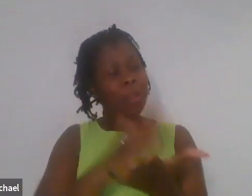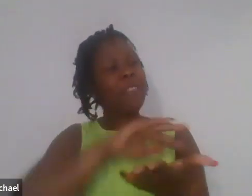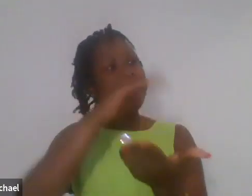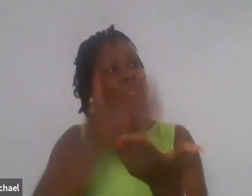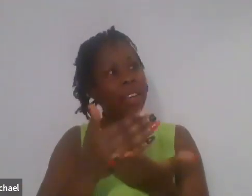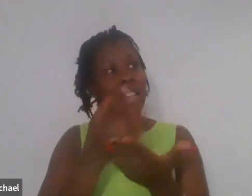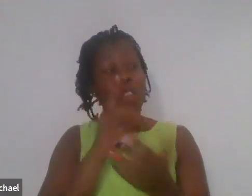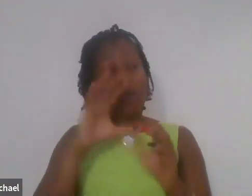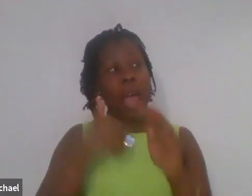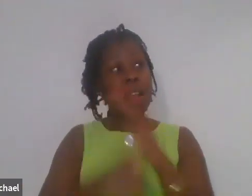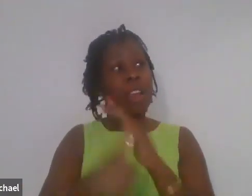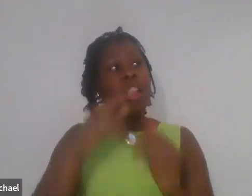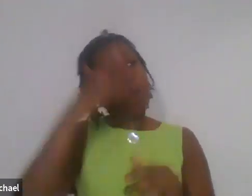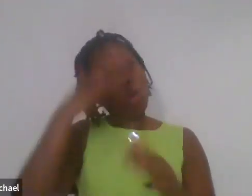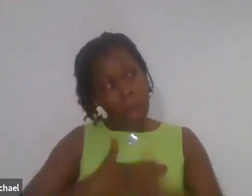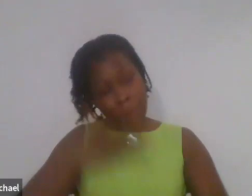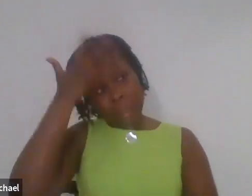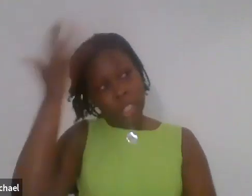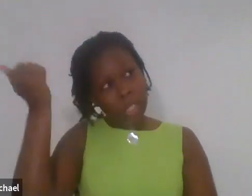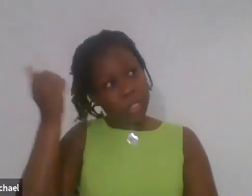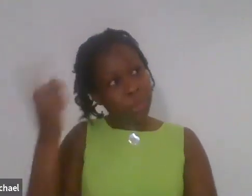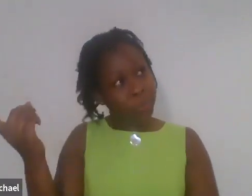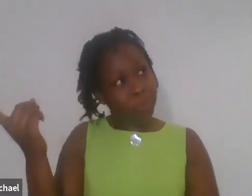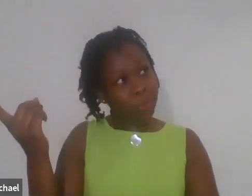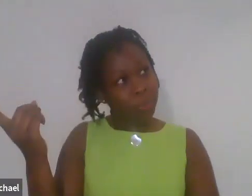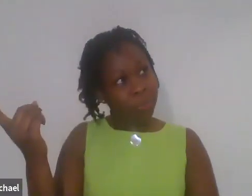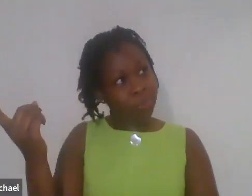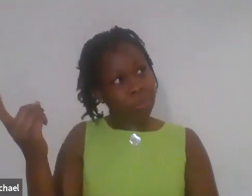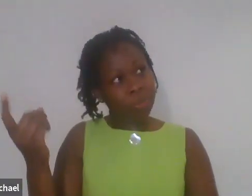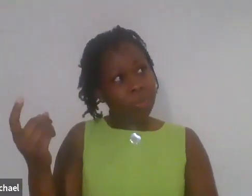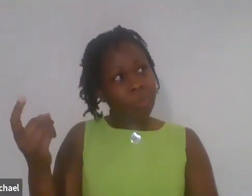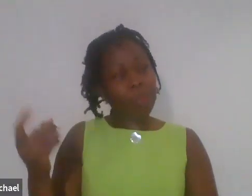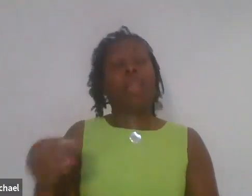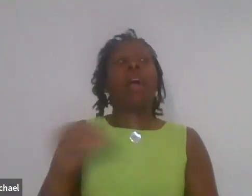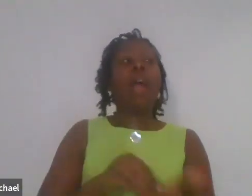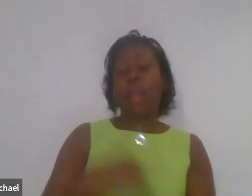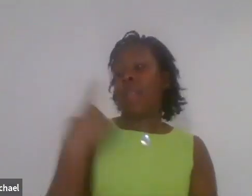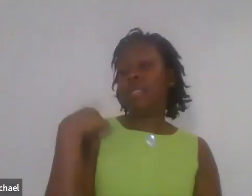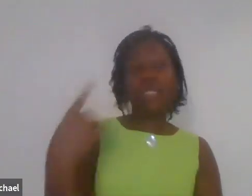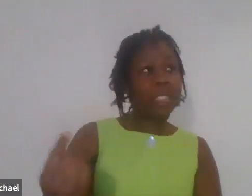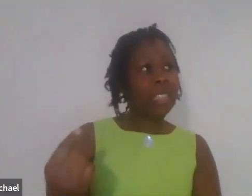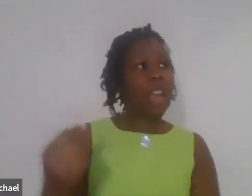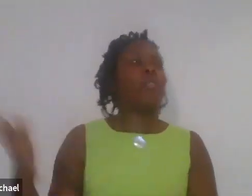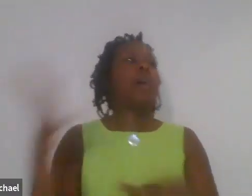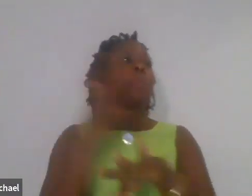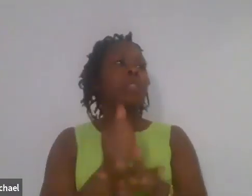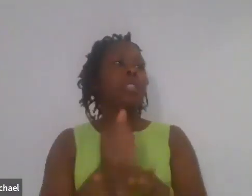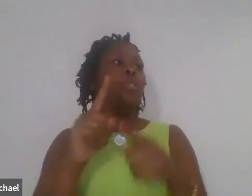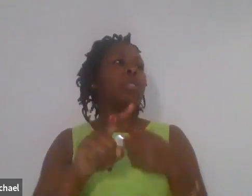affirmative, I was appointed as affirmative action in Honorable Pasali's office. Again, And again, recently, I was